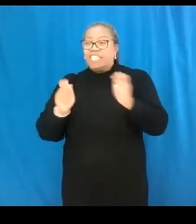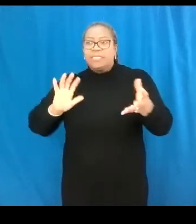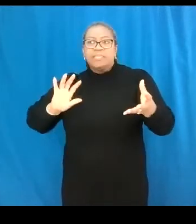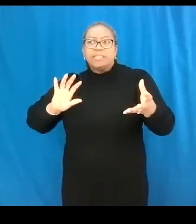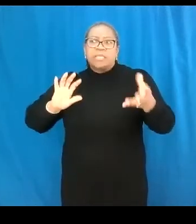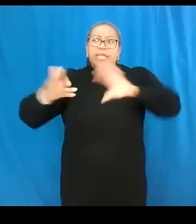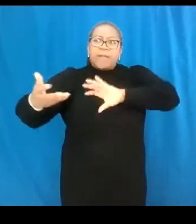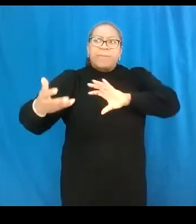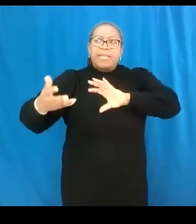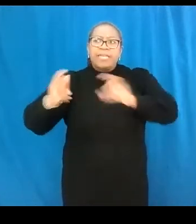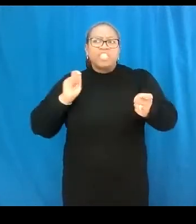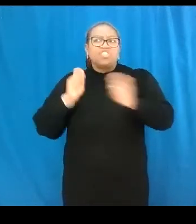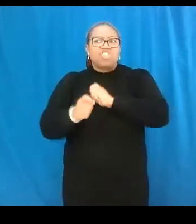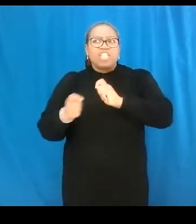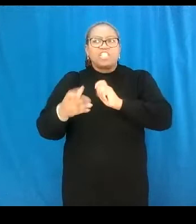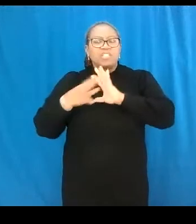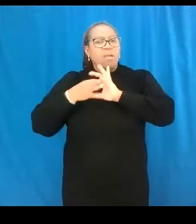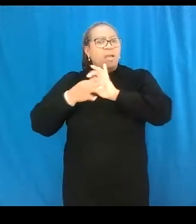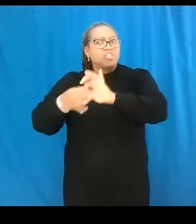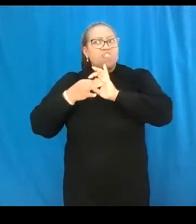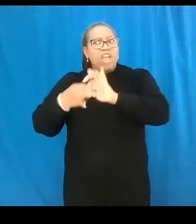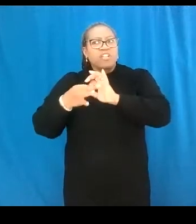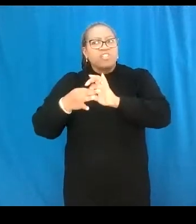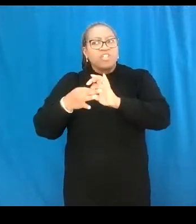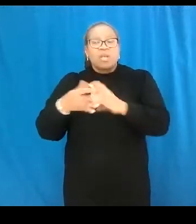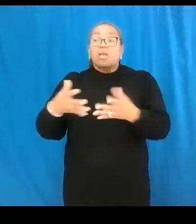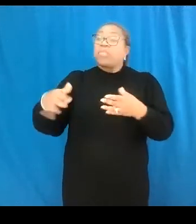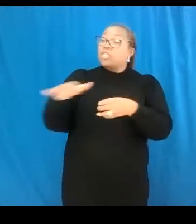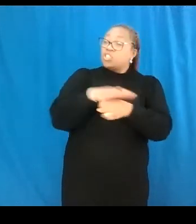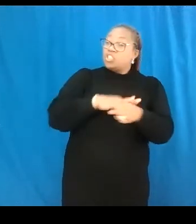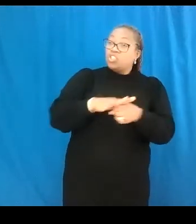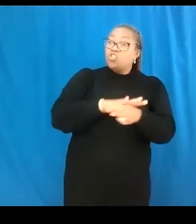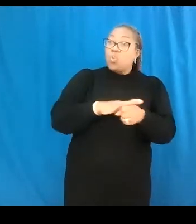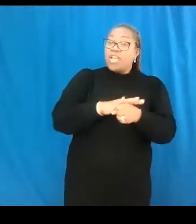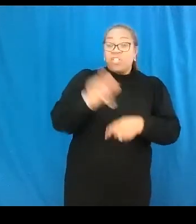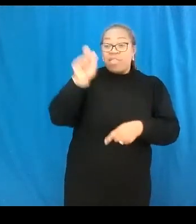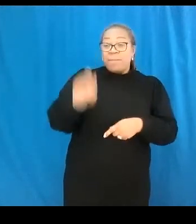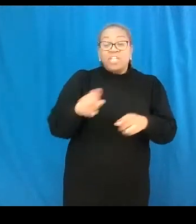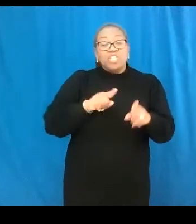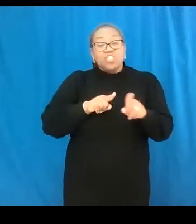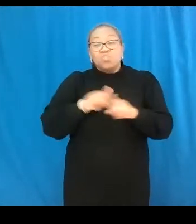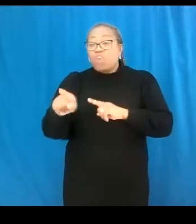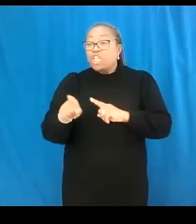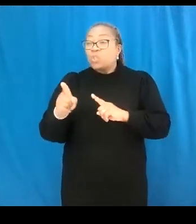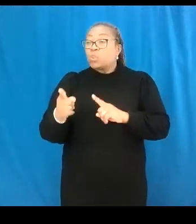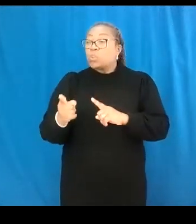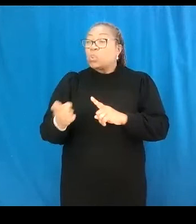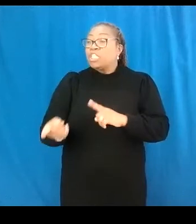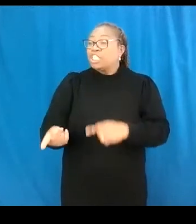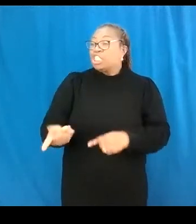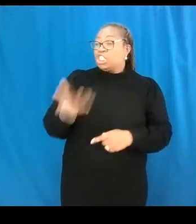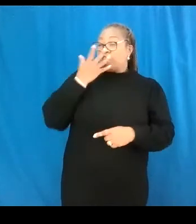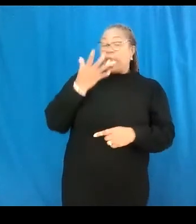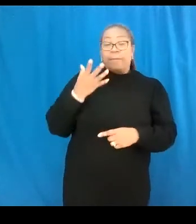interaction. A situation that was first orchestrated to embarrass you, to shame you, to take advantage of